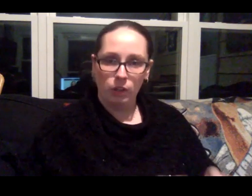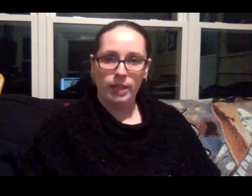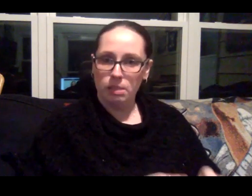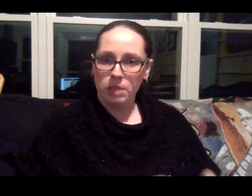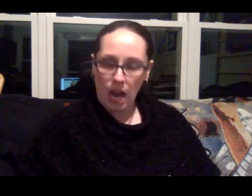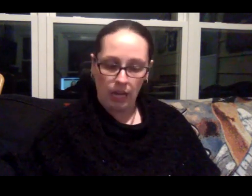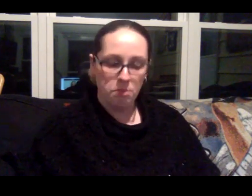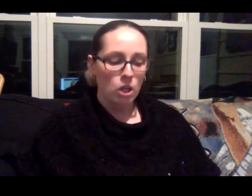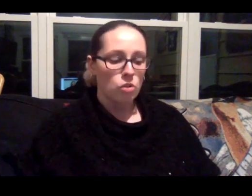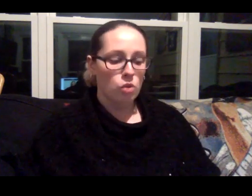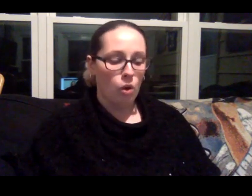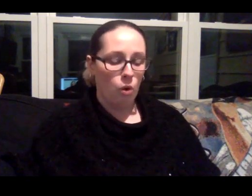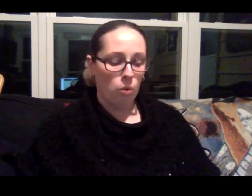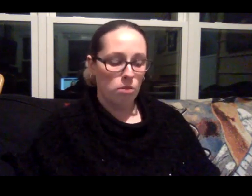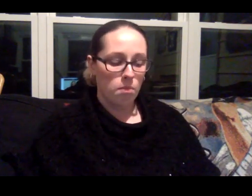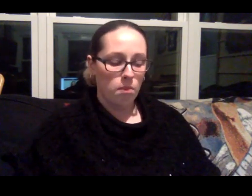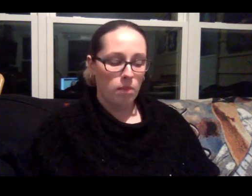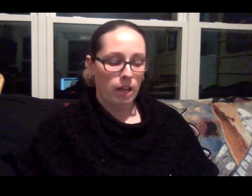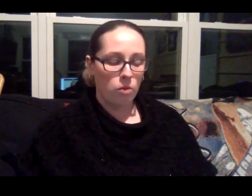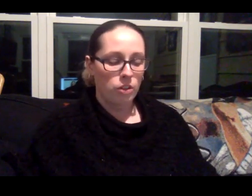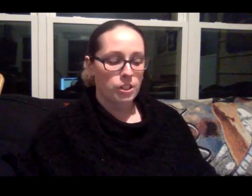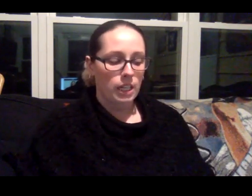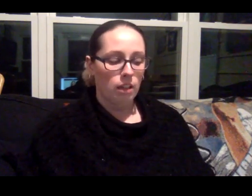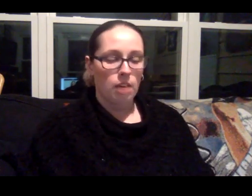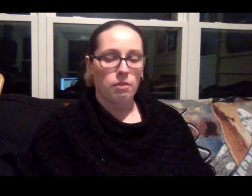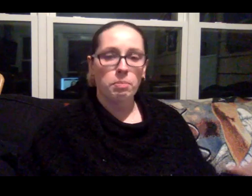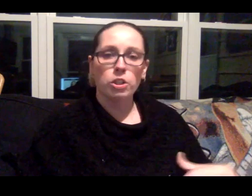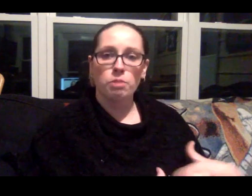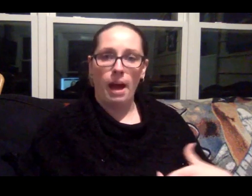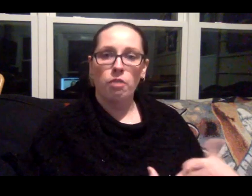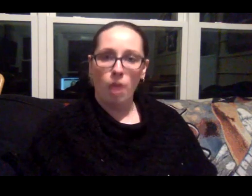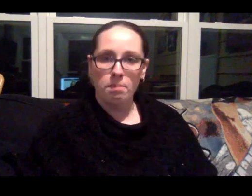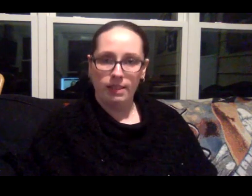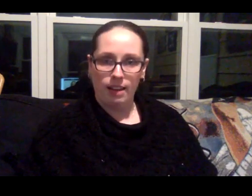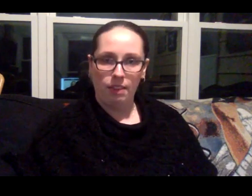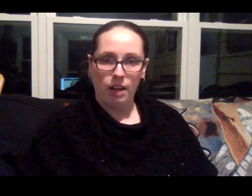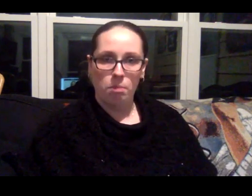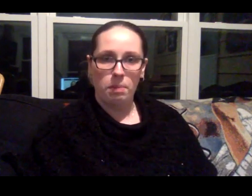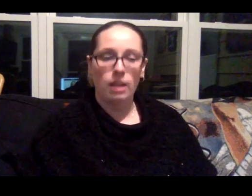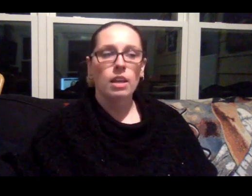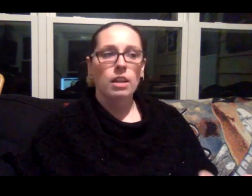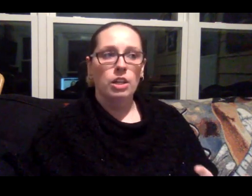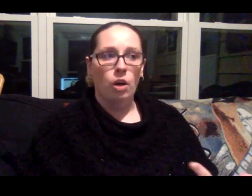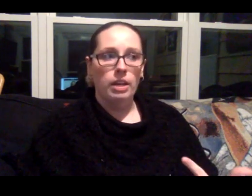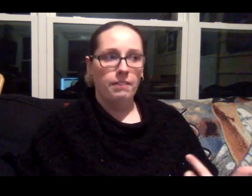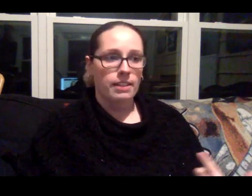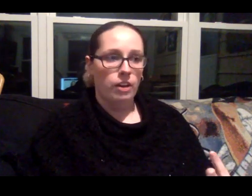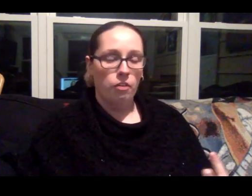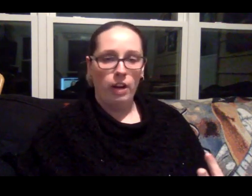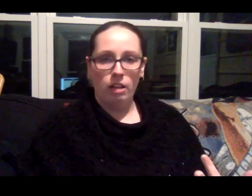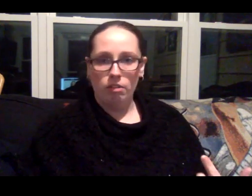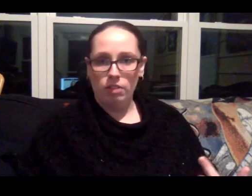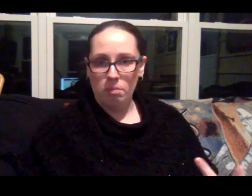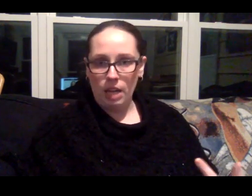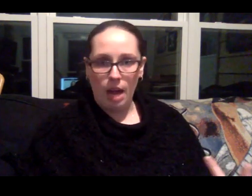place for quite some time. So I don't understand a lot of the pushback from the teletherapy, you know, if it's,